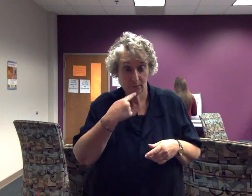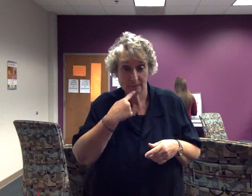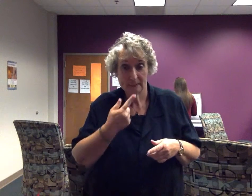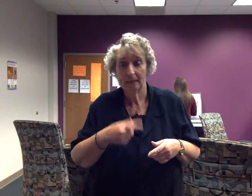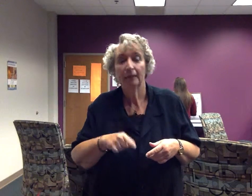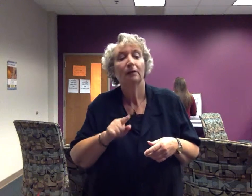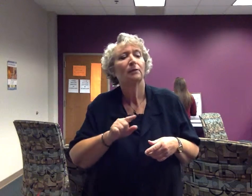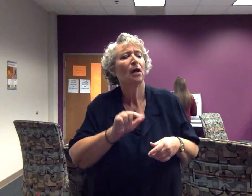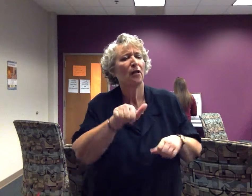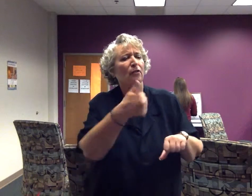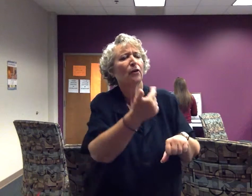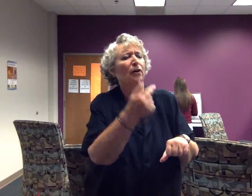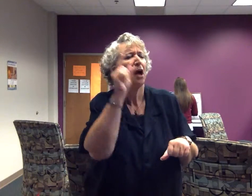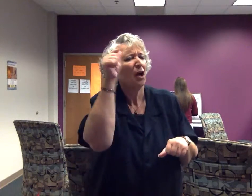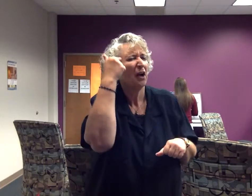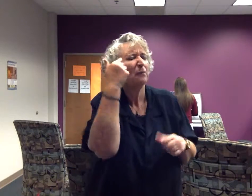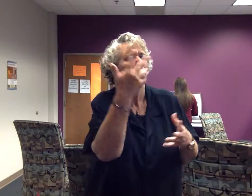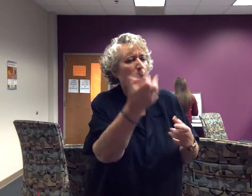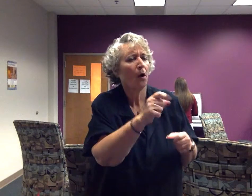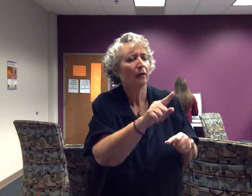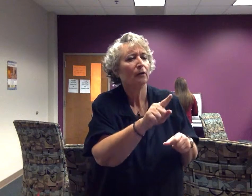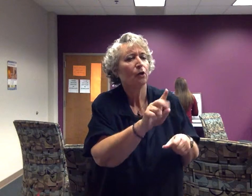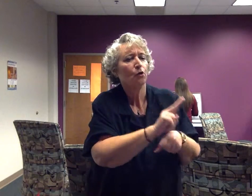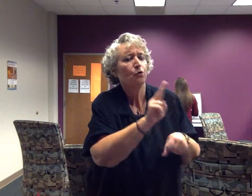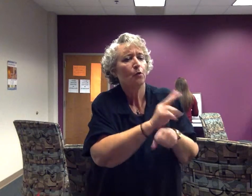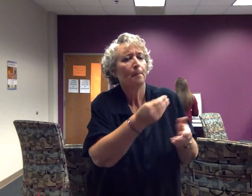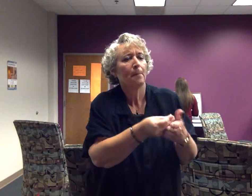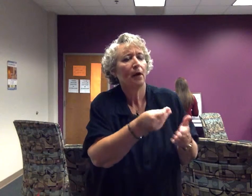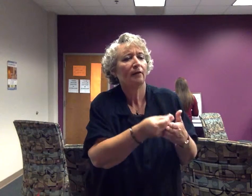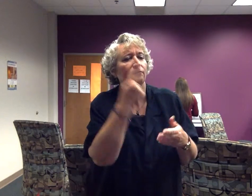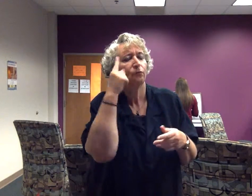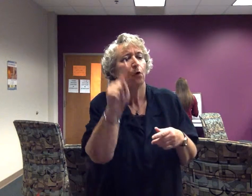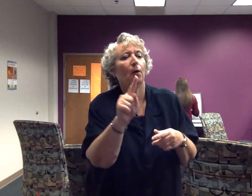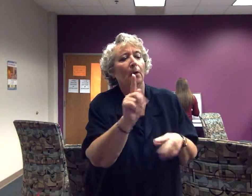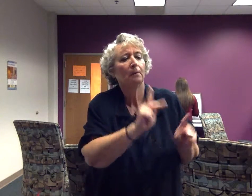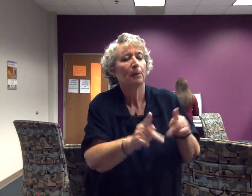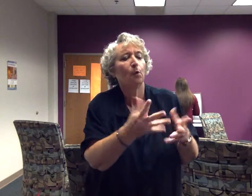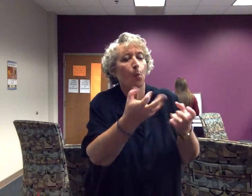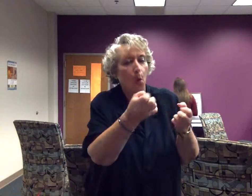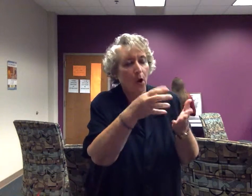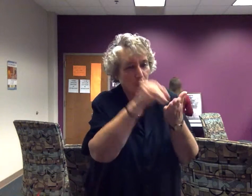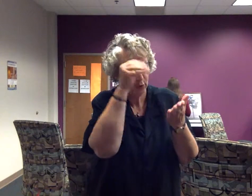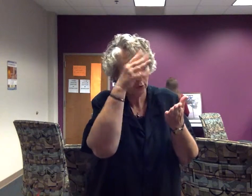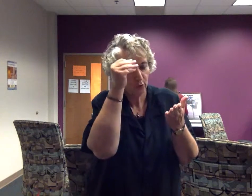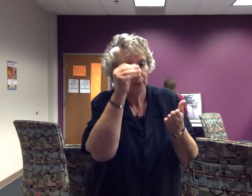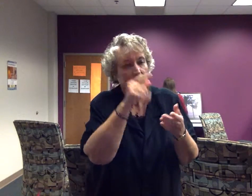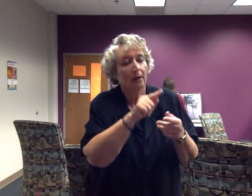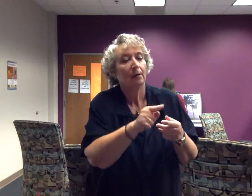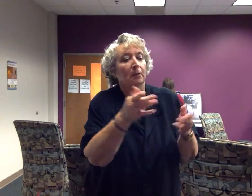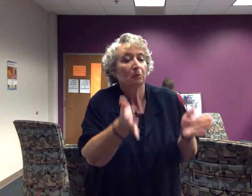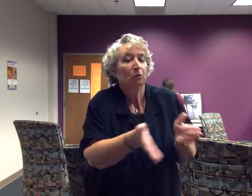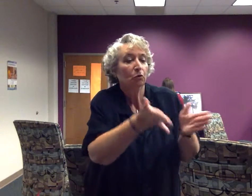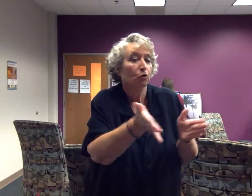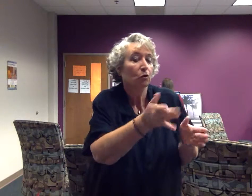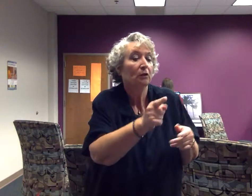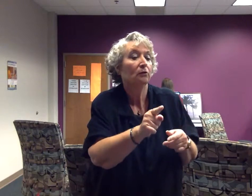who want to learn, maybe the ones who don't want to learn will change their thought about it. And they'll want to learn just like everybody else, and then the government will see that they can do